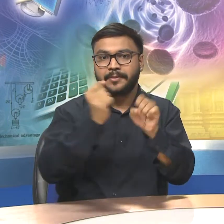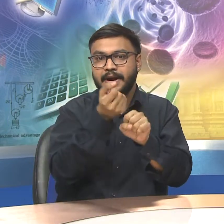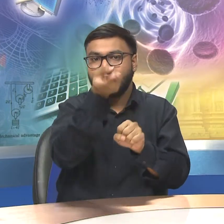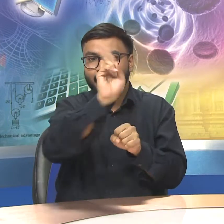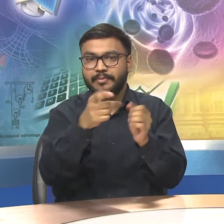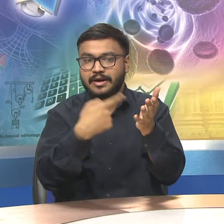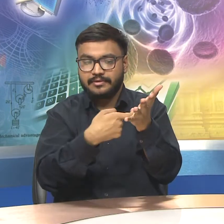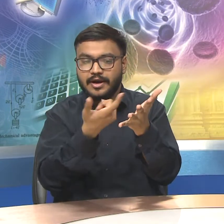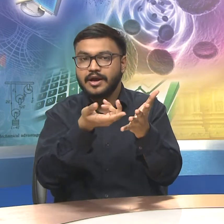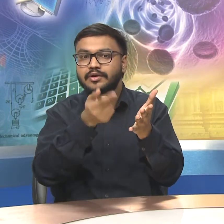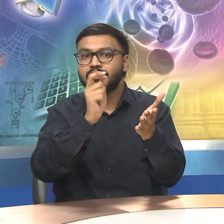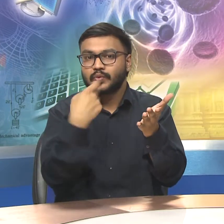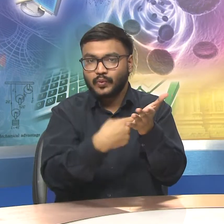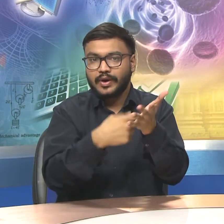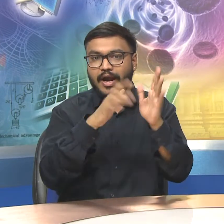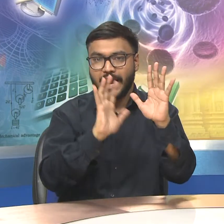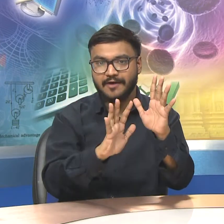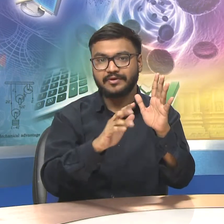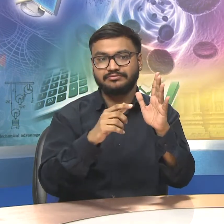This is the form of hand.